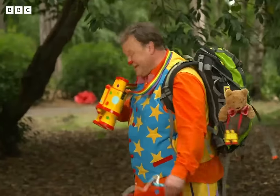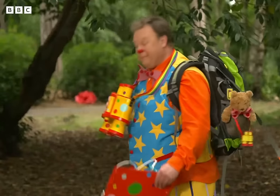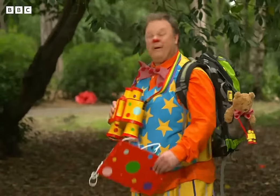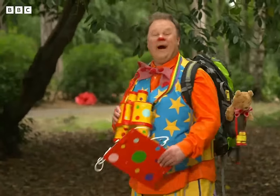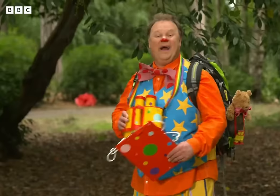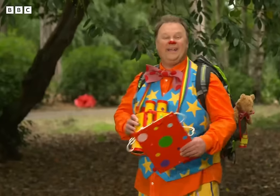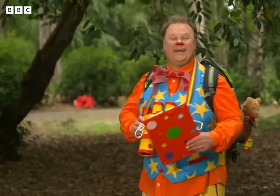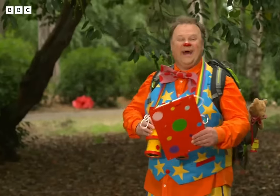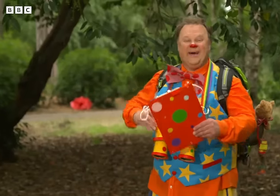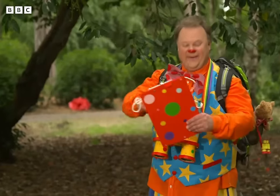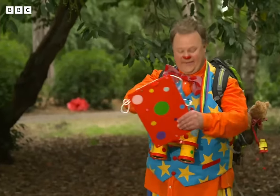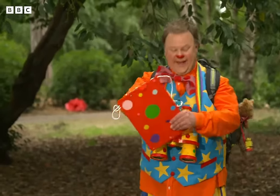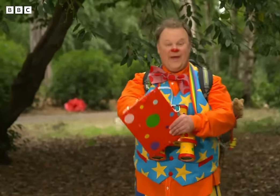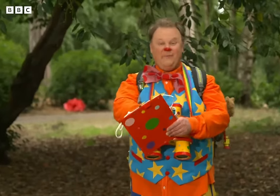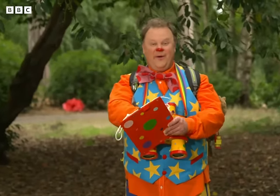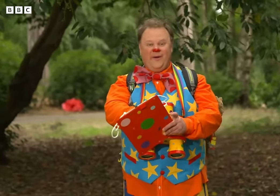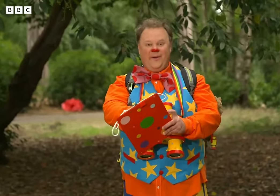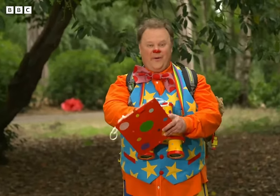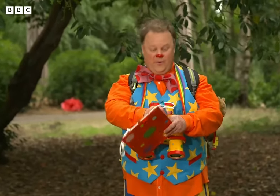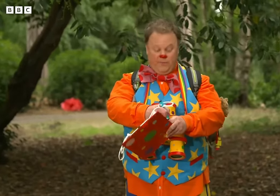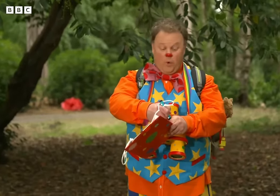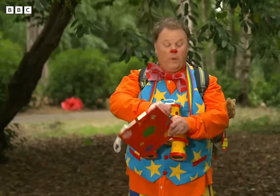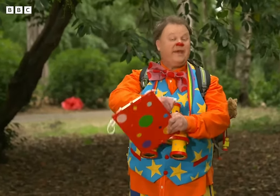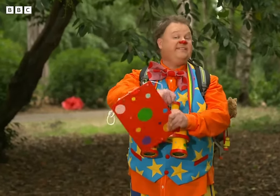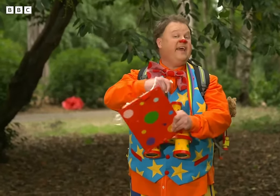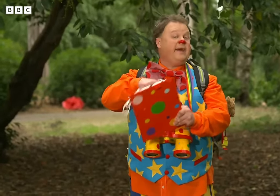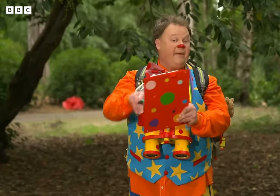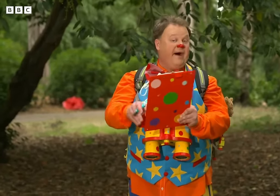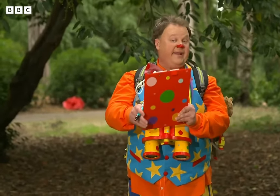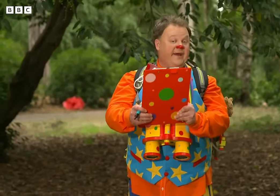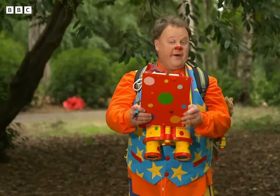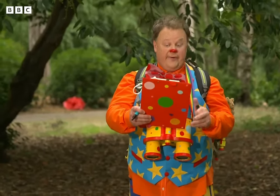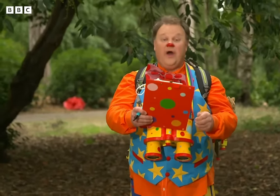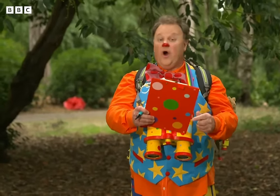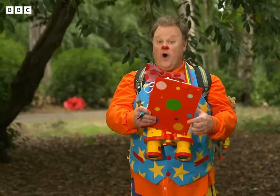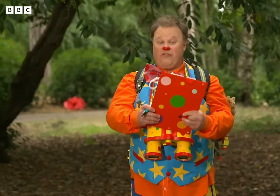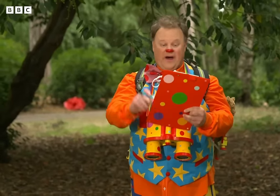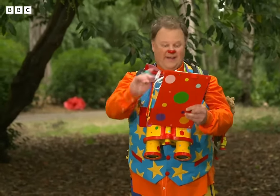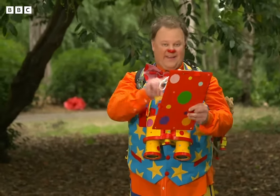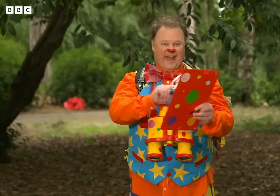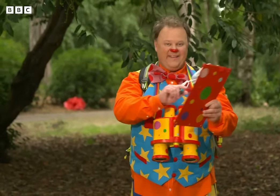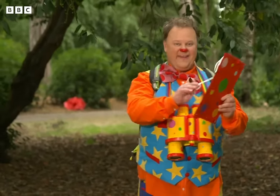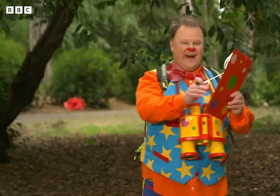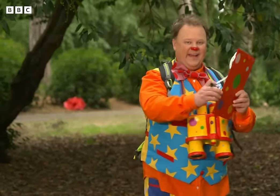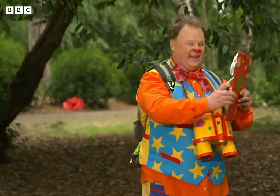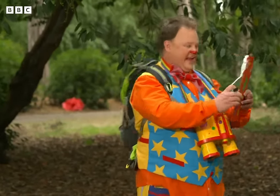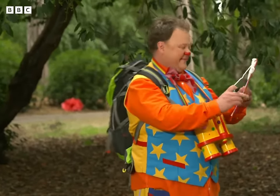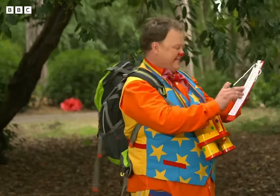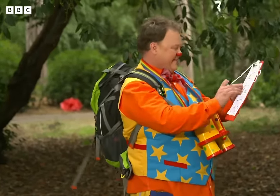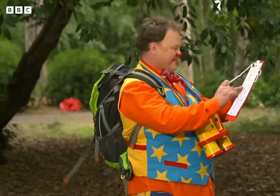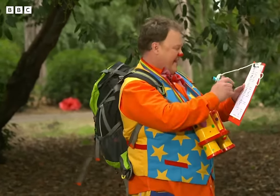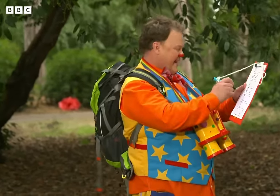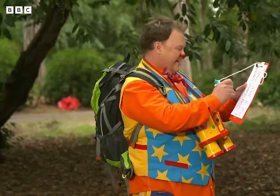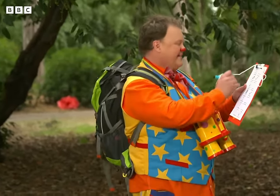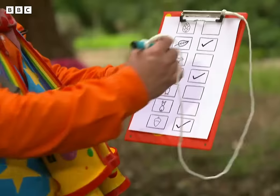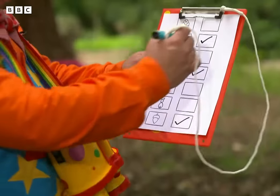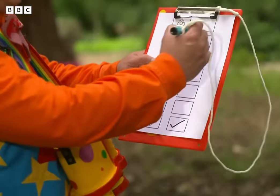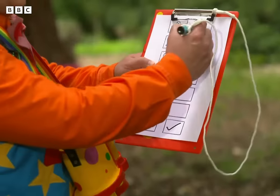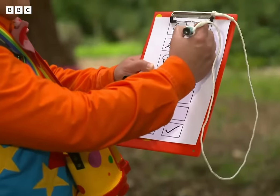a pine cone! Woohoo! We can tick pine cone off our nature hunt list. Right.